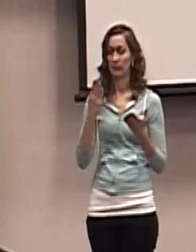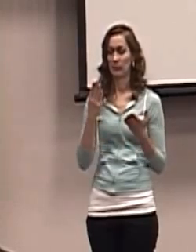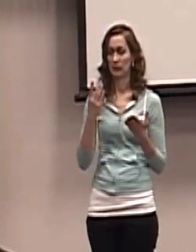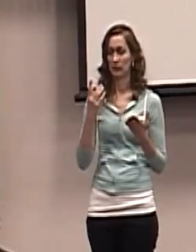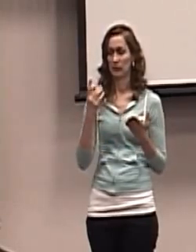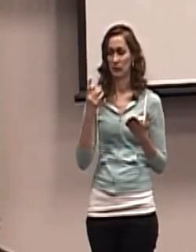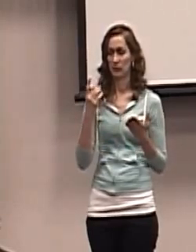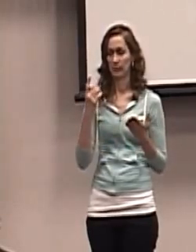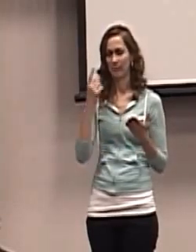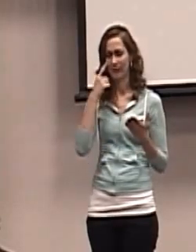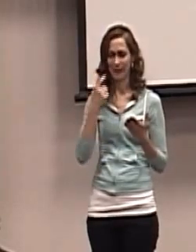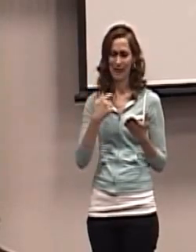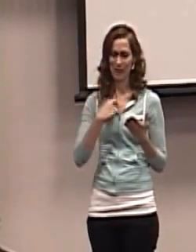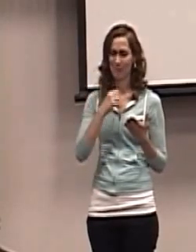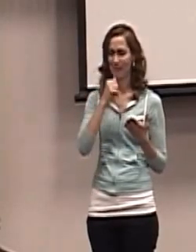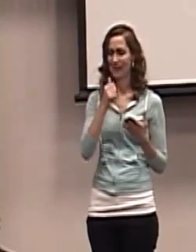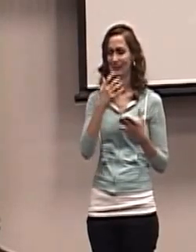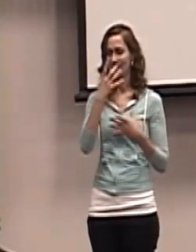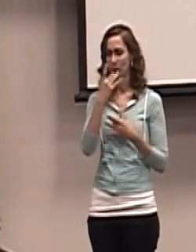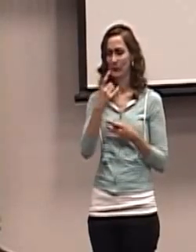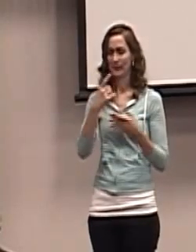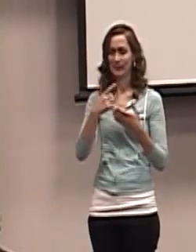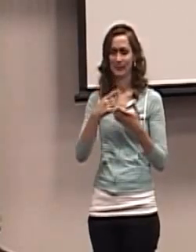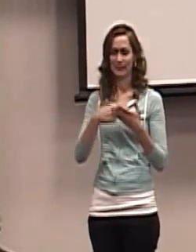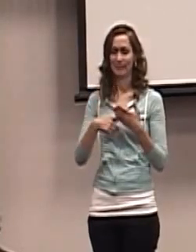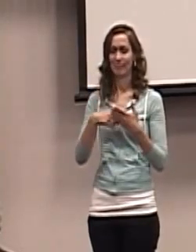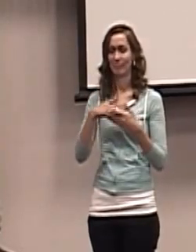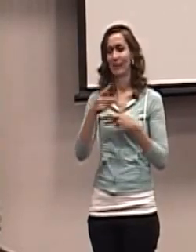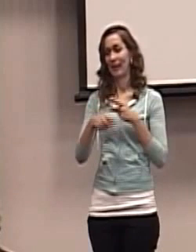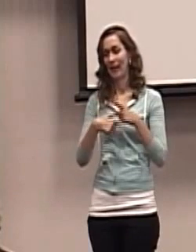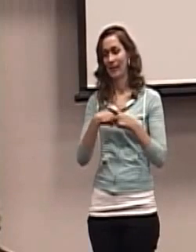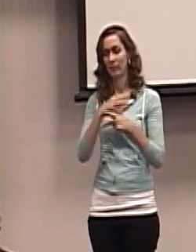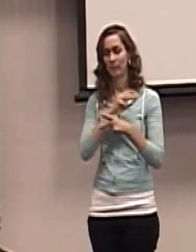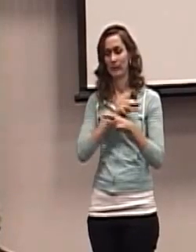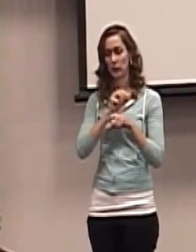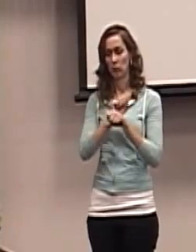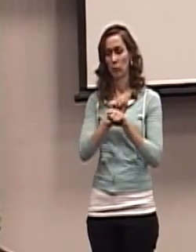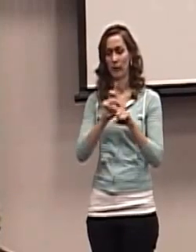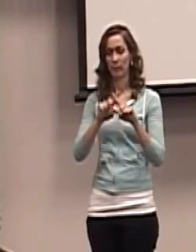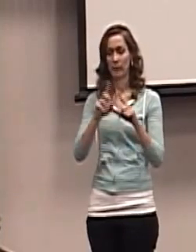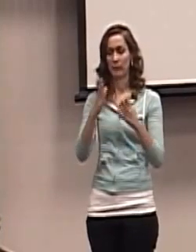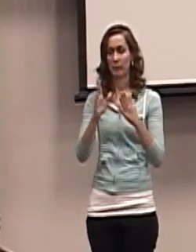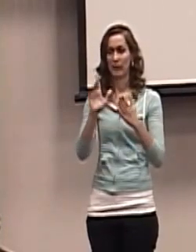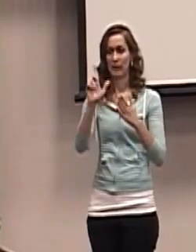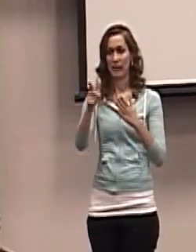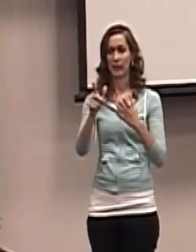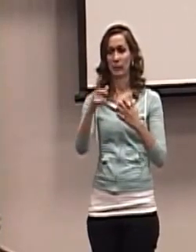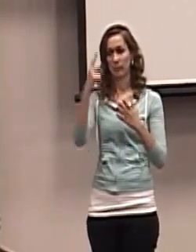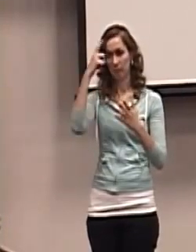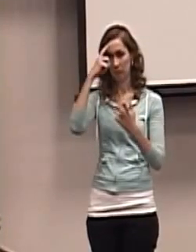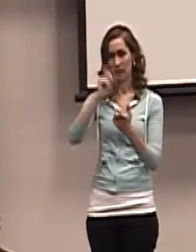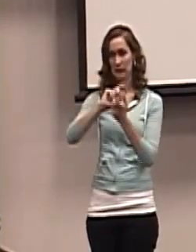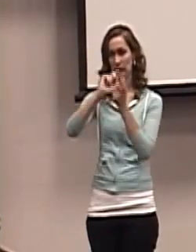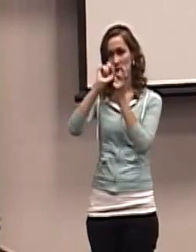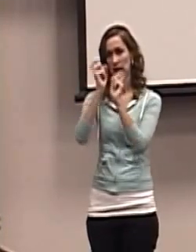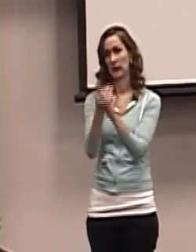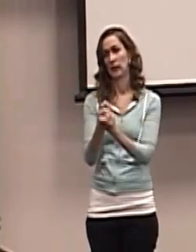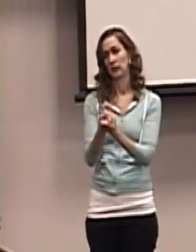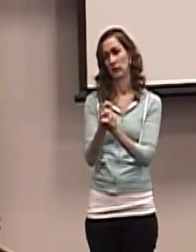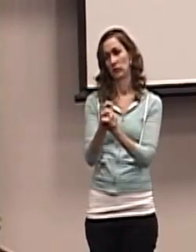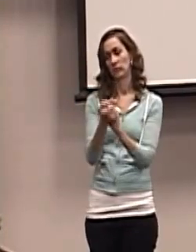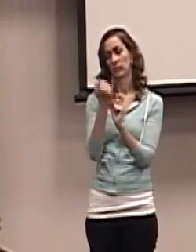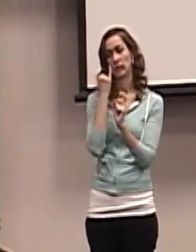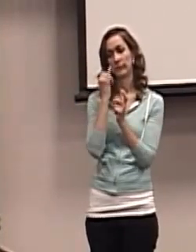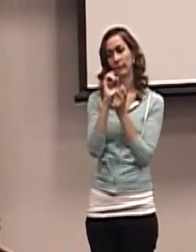now, no, I'm not interested in this kind of an approach, but down the road you might change your mind. If you